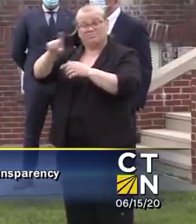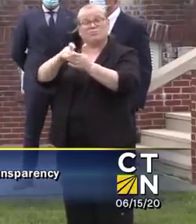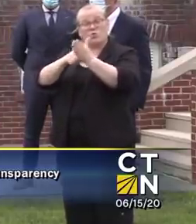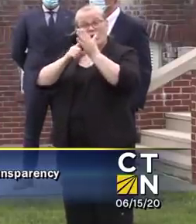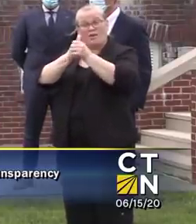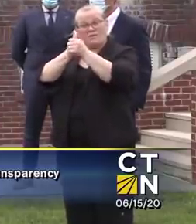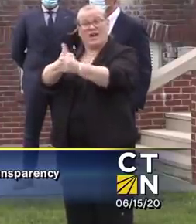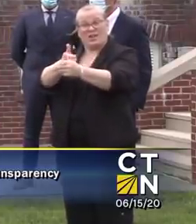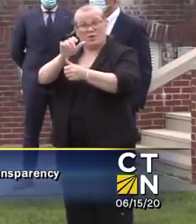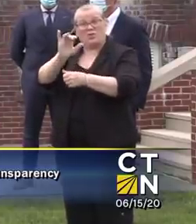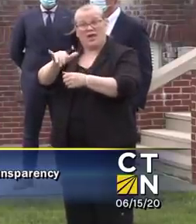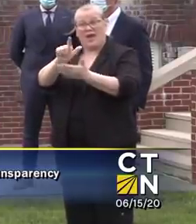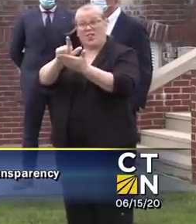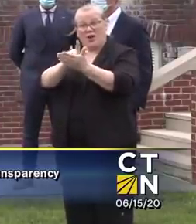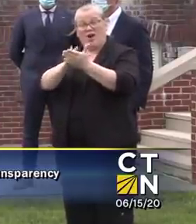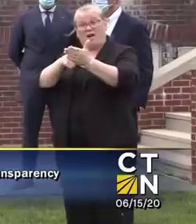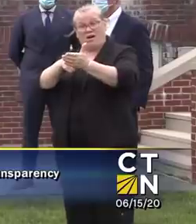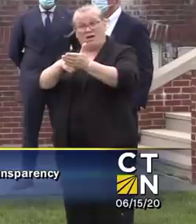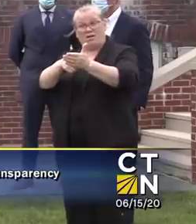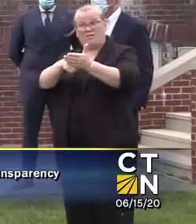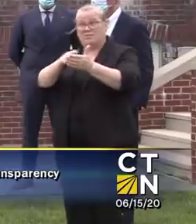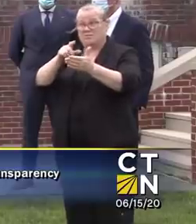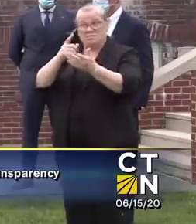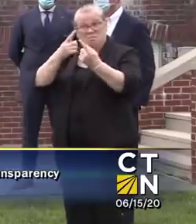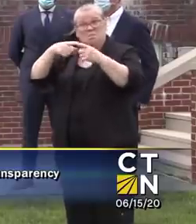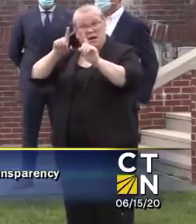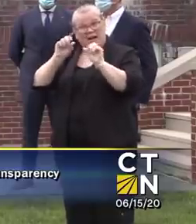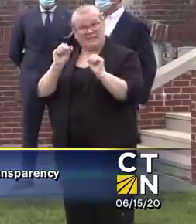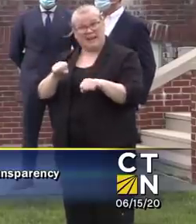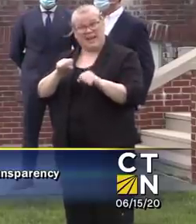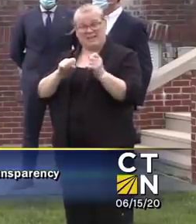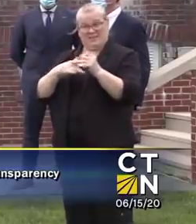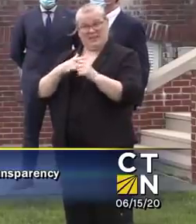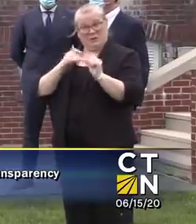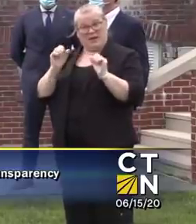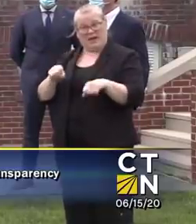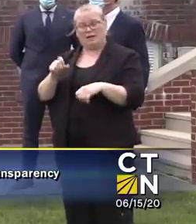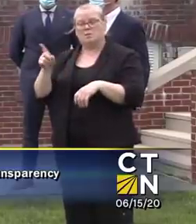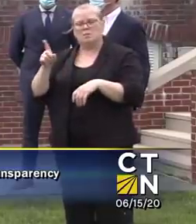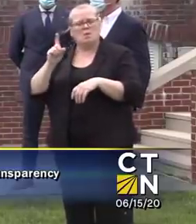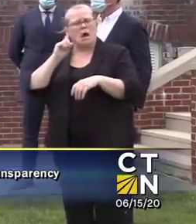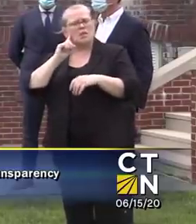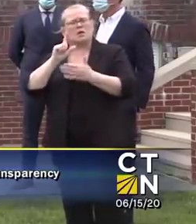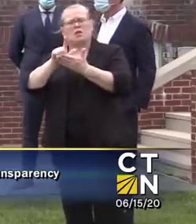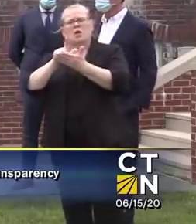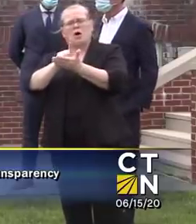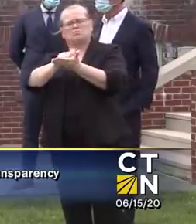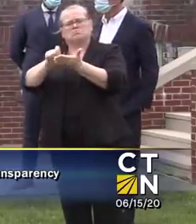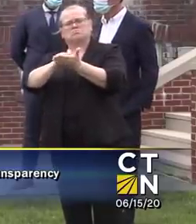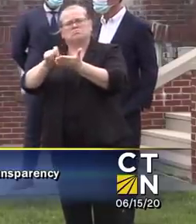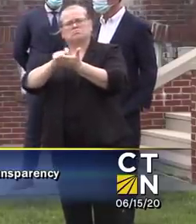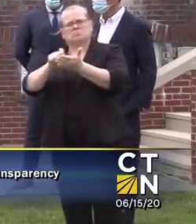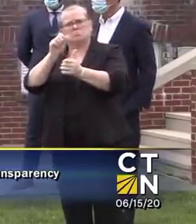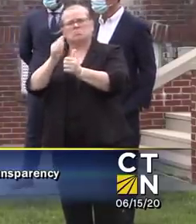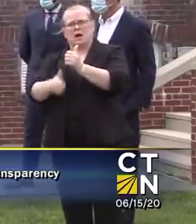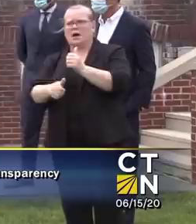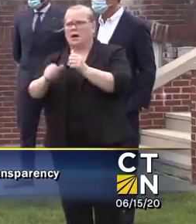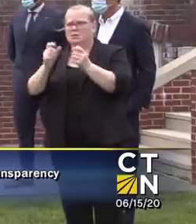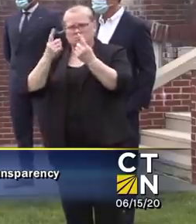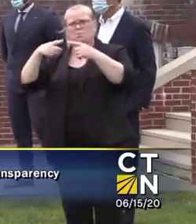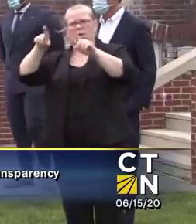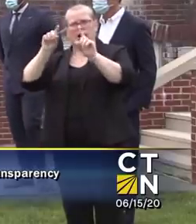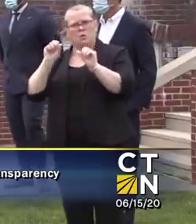will obviously be the short session, but on some of these major announcements, I think we'll find an agreement. So you guys are looking